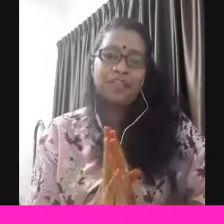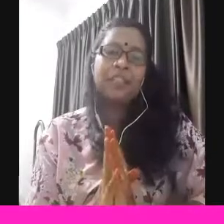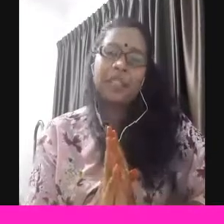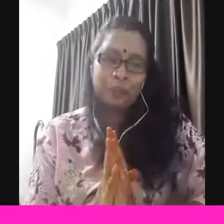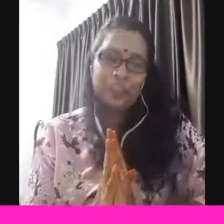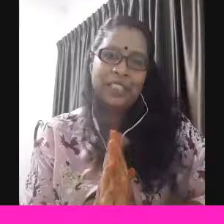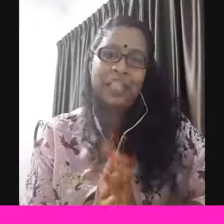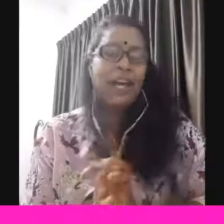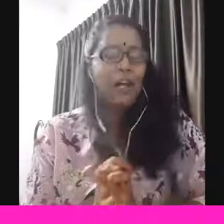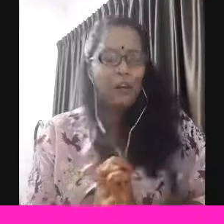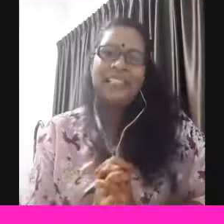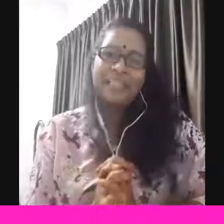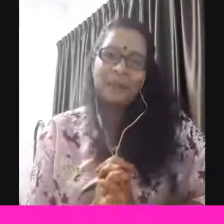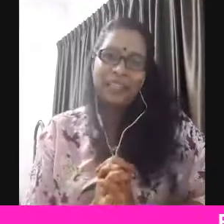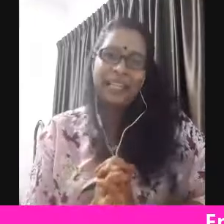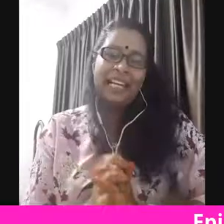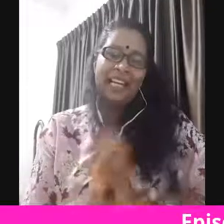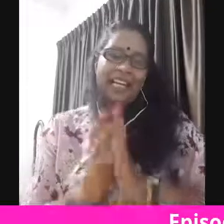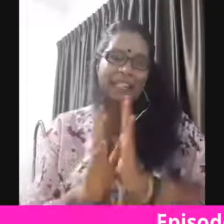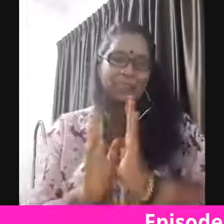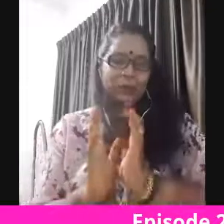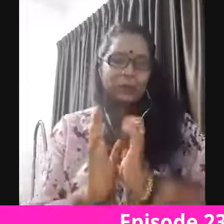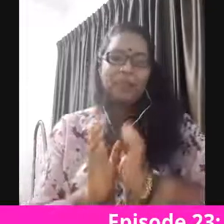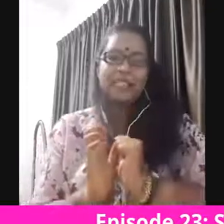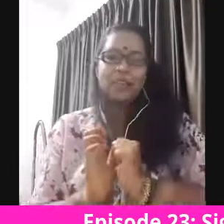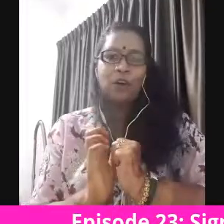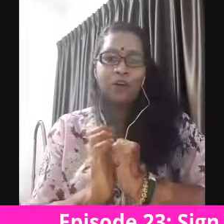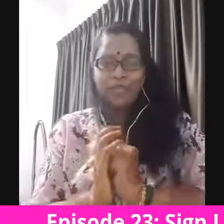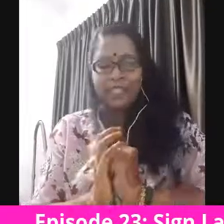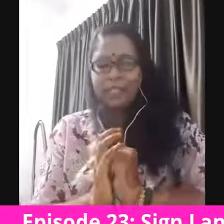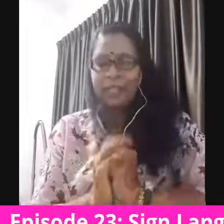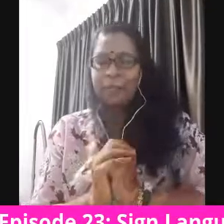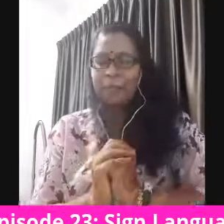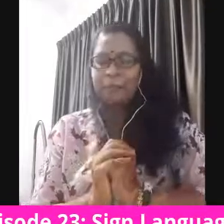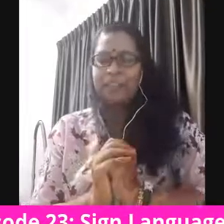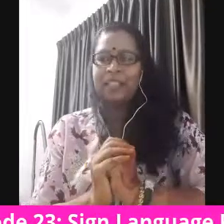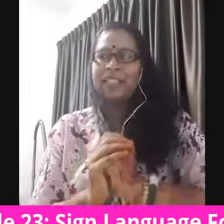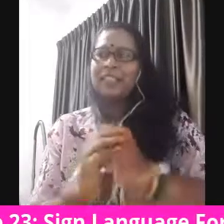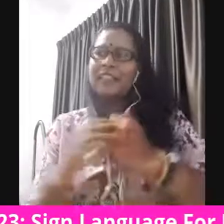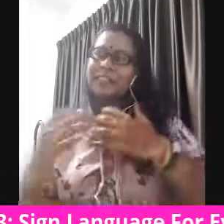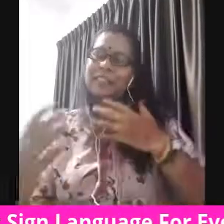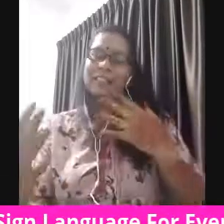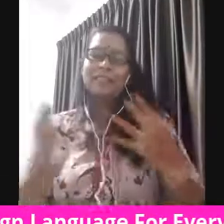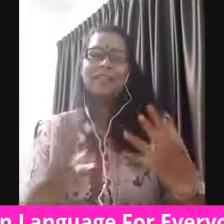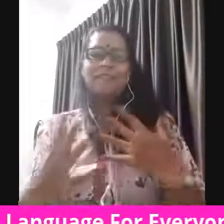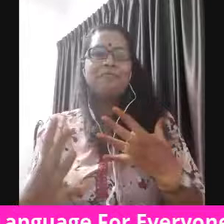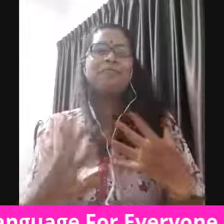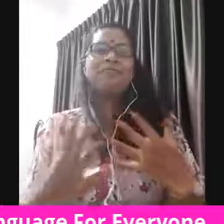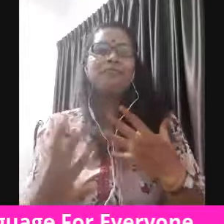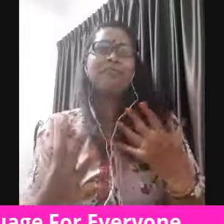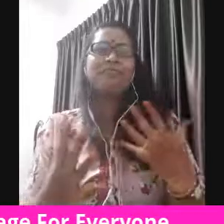of our community. Only that Mhm. one. So we must always just,